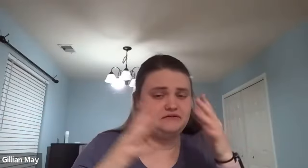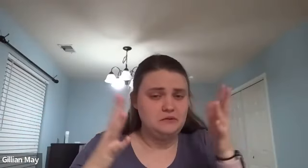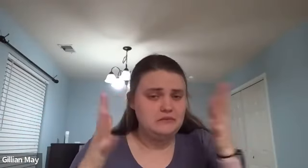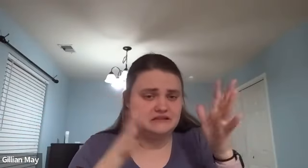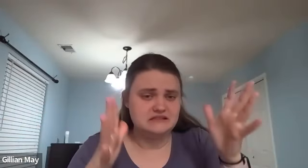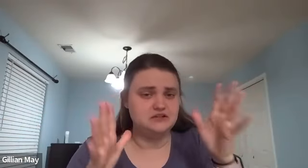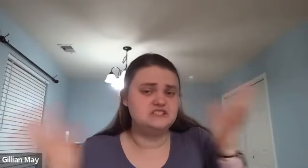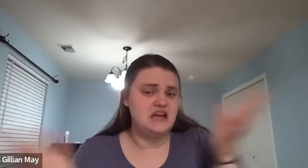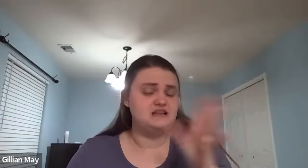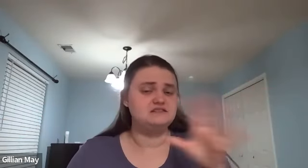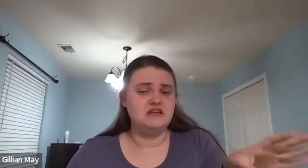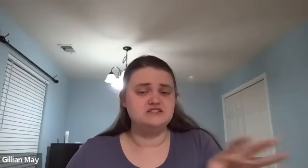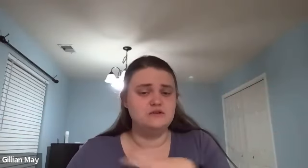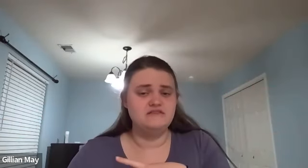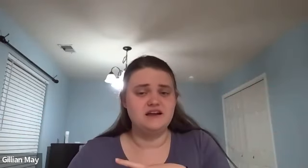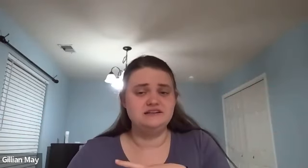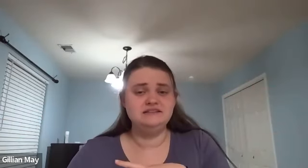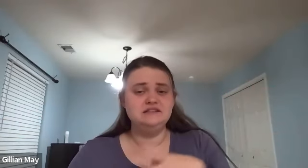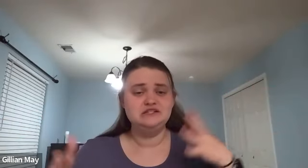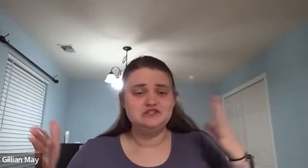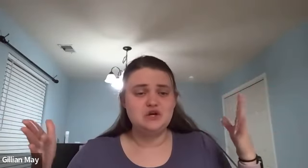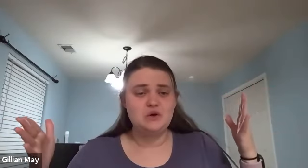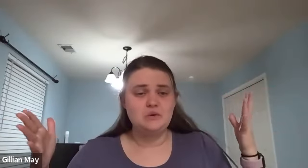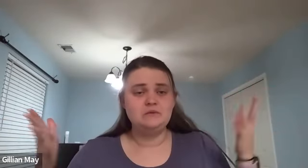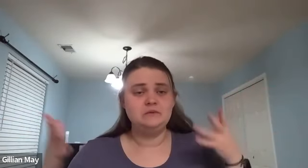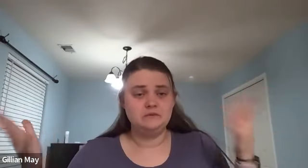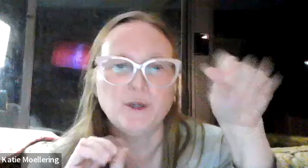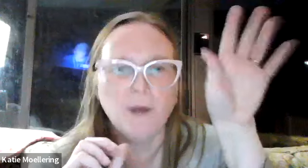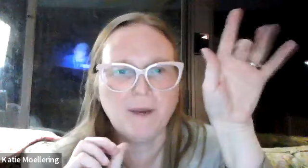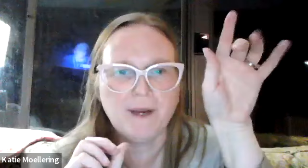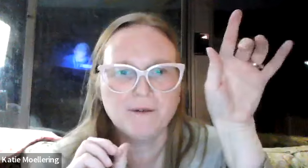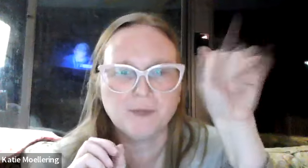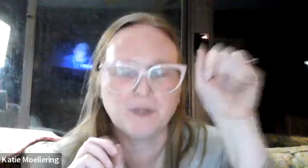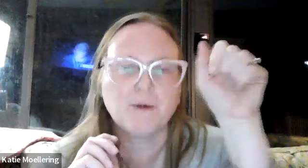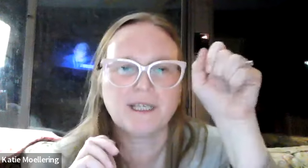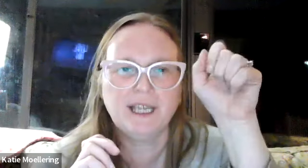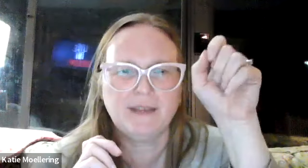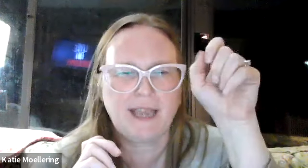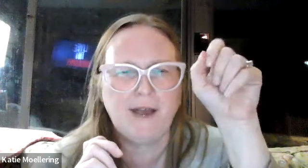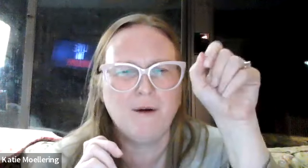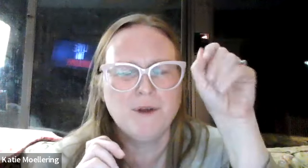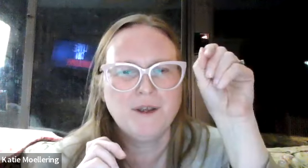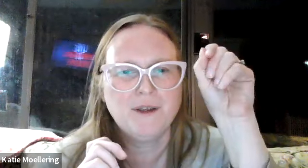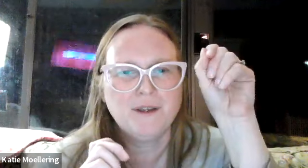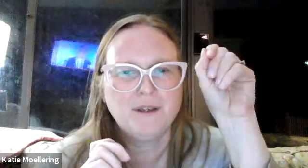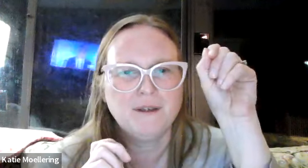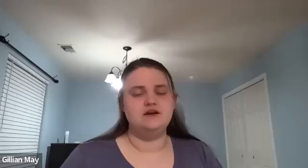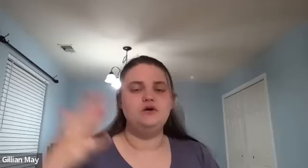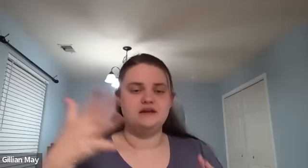few minutes later just to ask, that's totally fine. Did So, we do the who, what, where real quick again, and the how? yes. Okay,